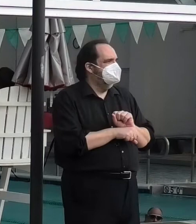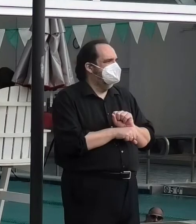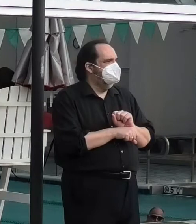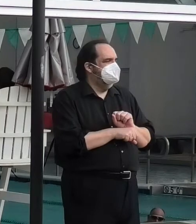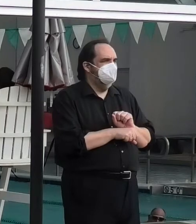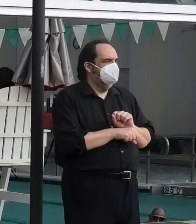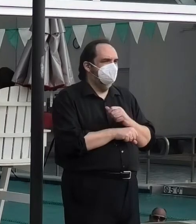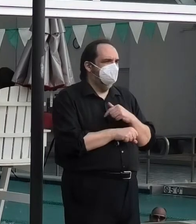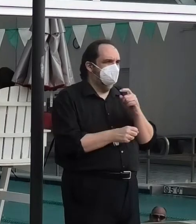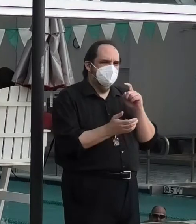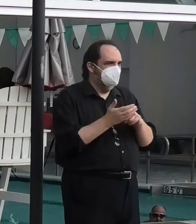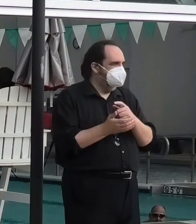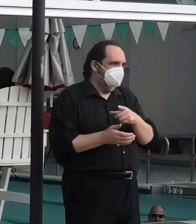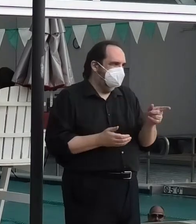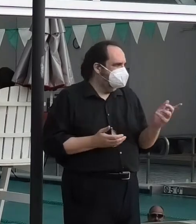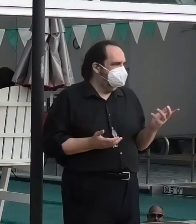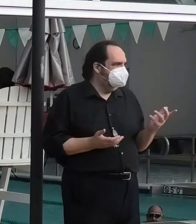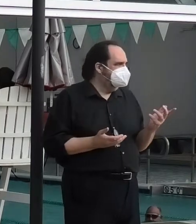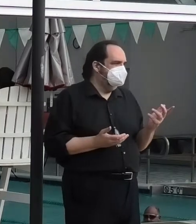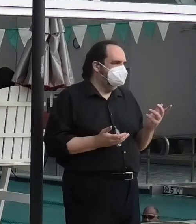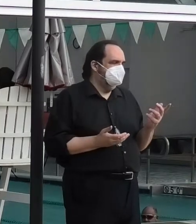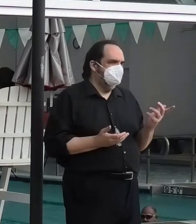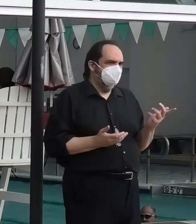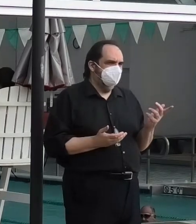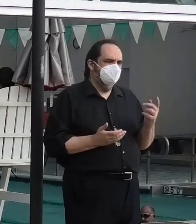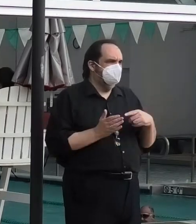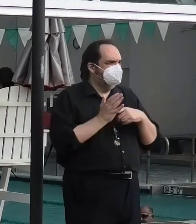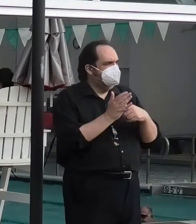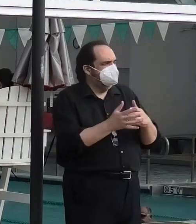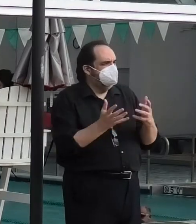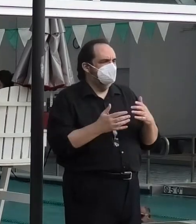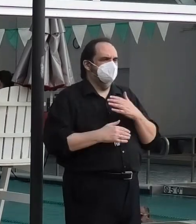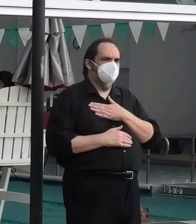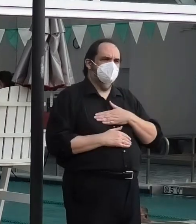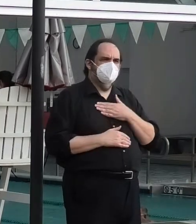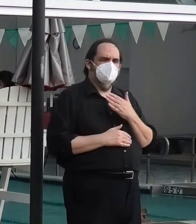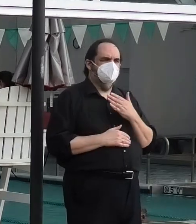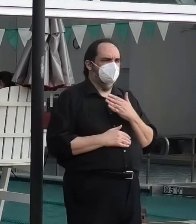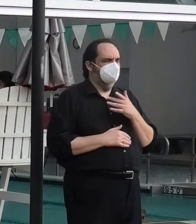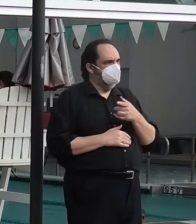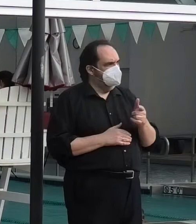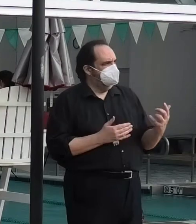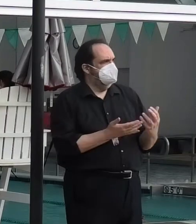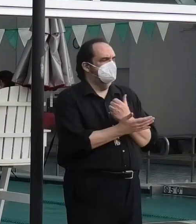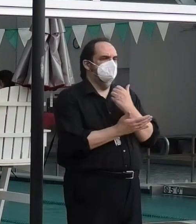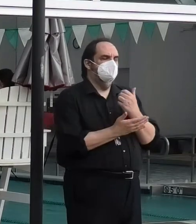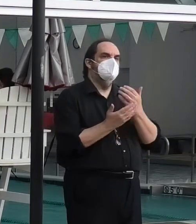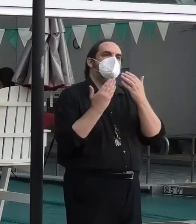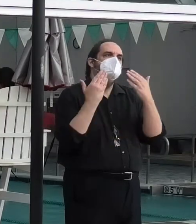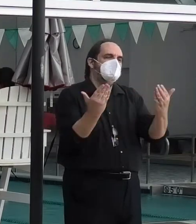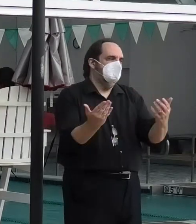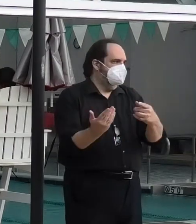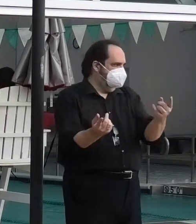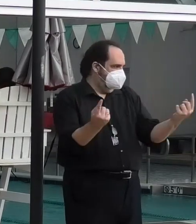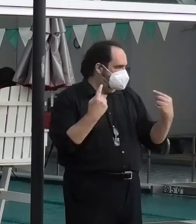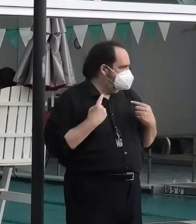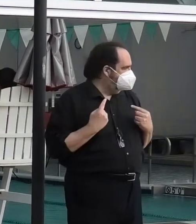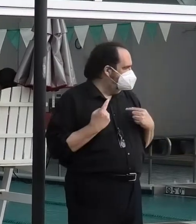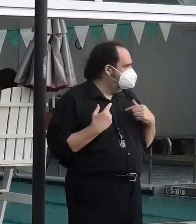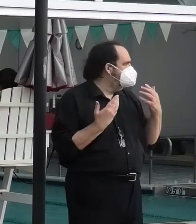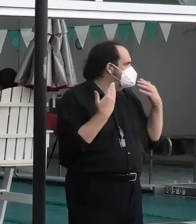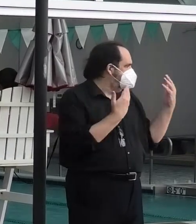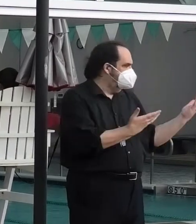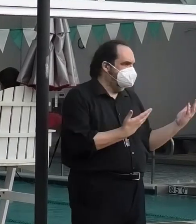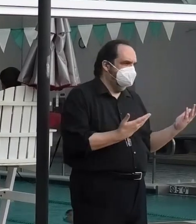aren't recognized and shown the level of public appreciation that you've earned. So thank you for being here. I want to thank